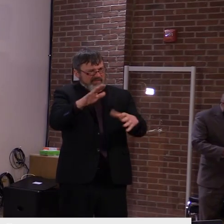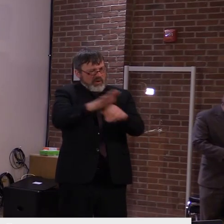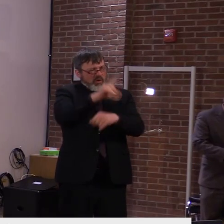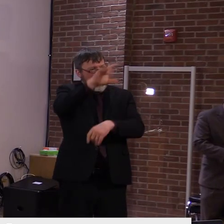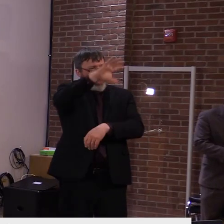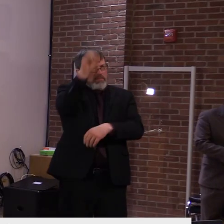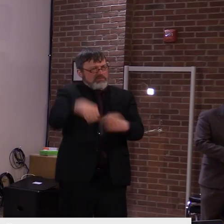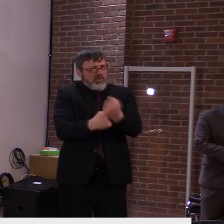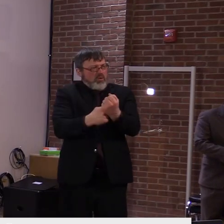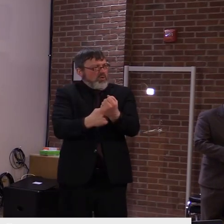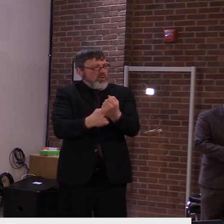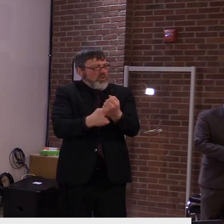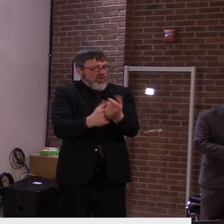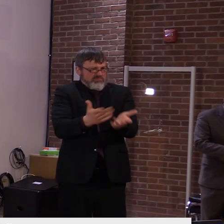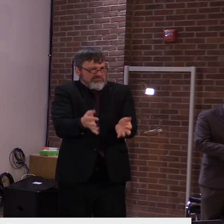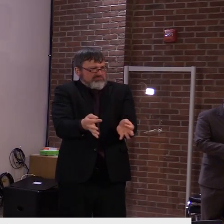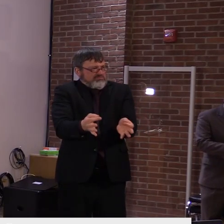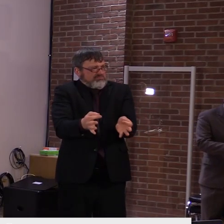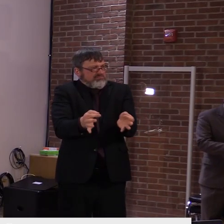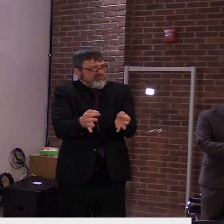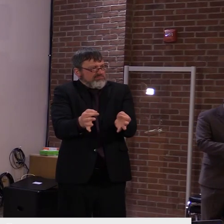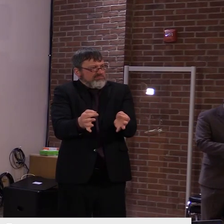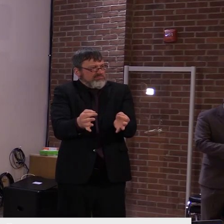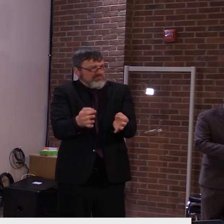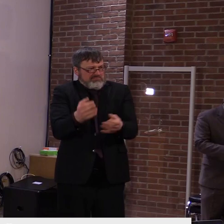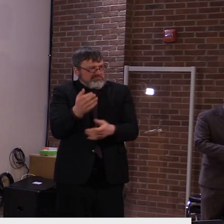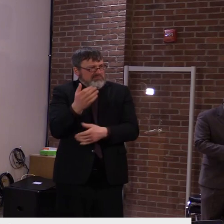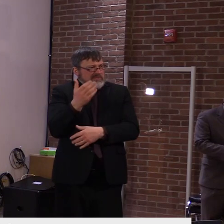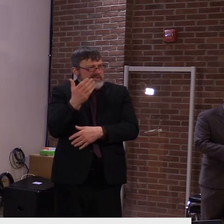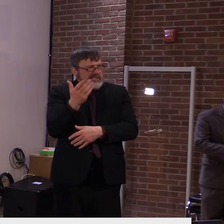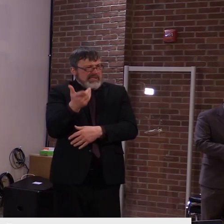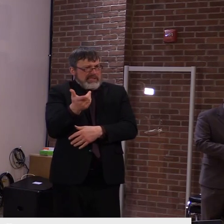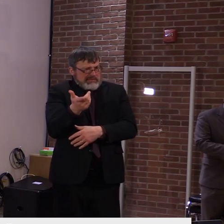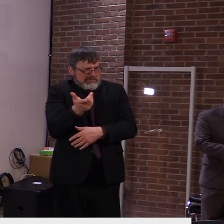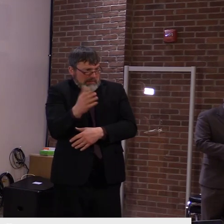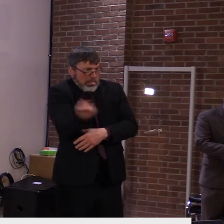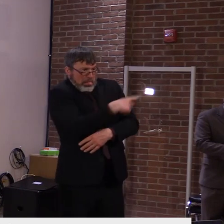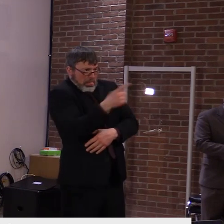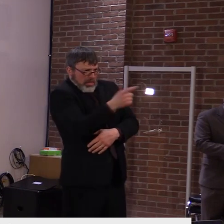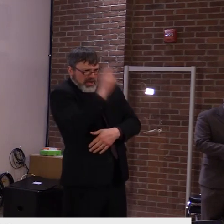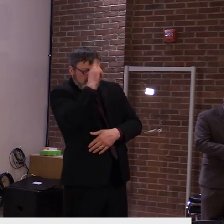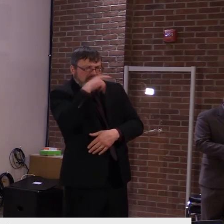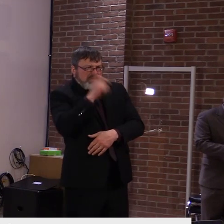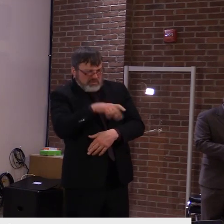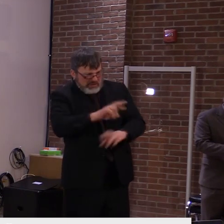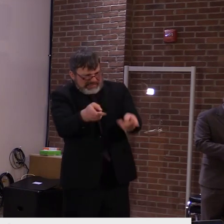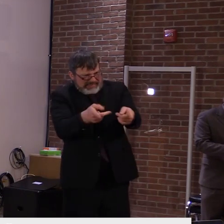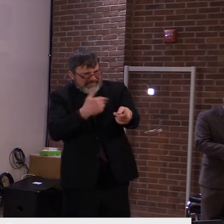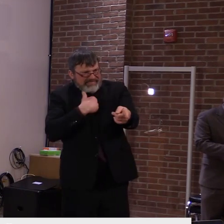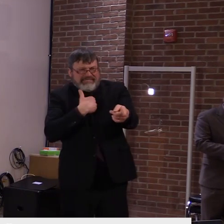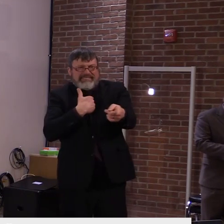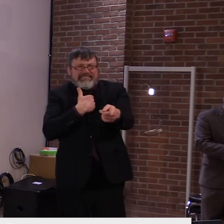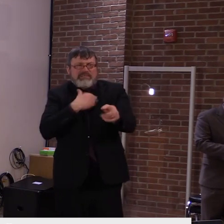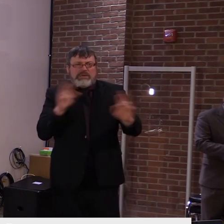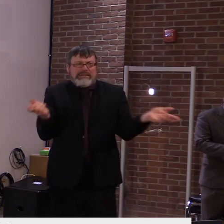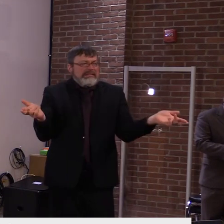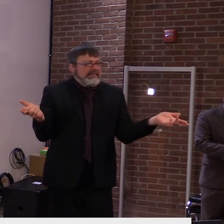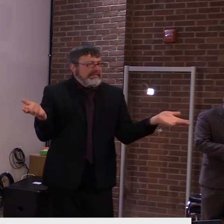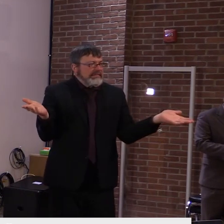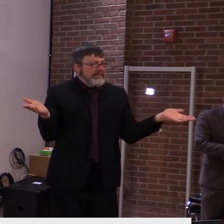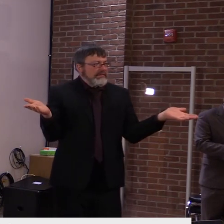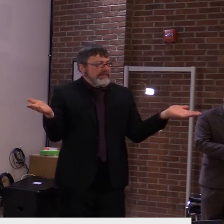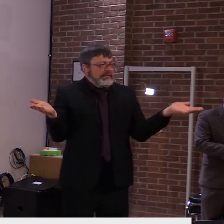and be at their office every day. There are criteria for admitting people that do have to do with the state of their vital